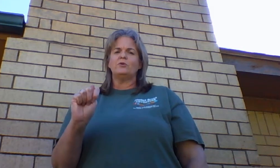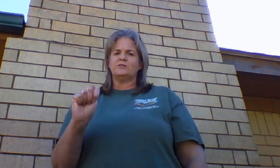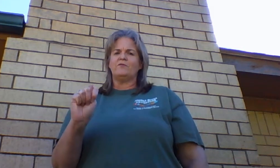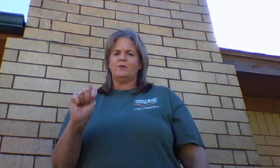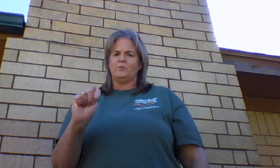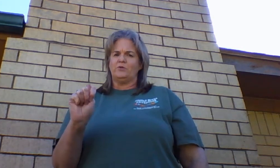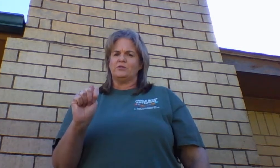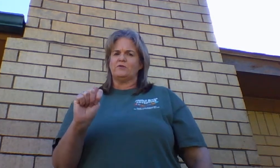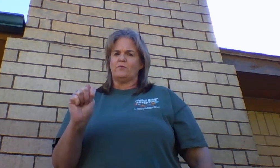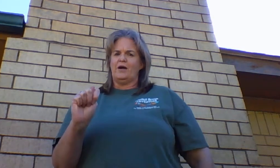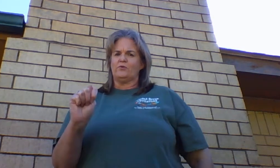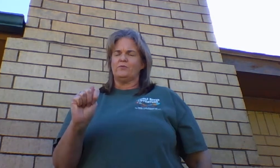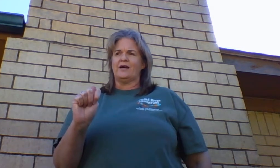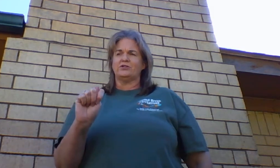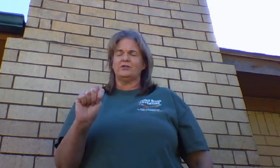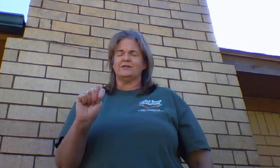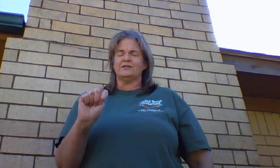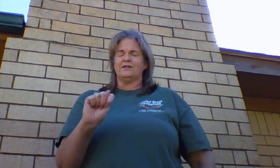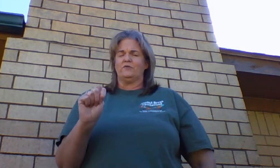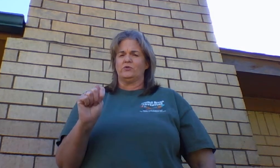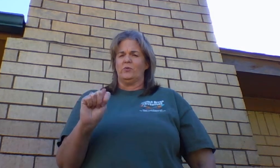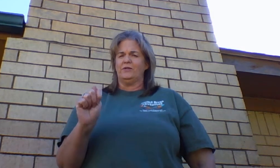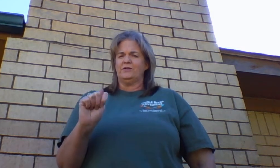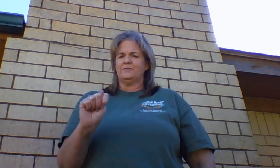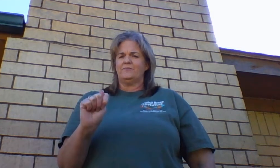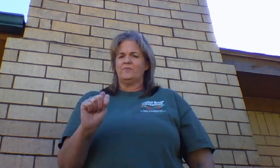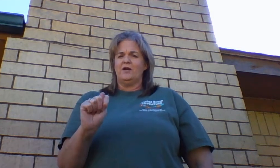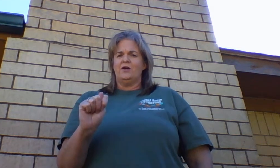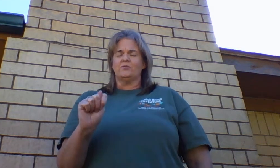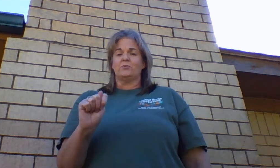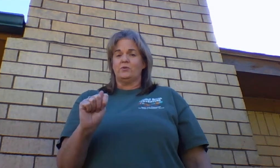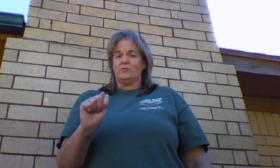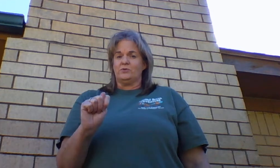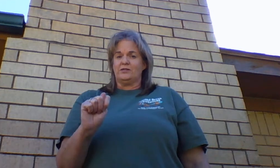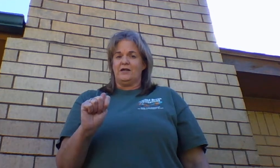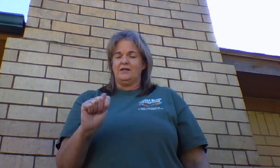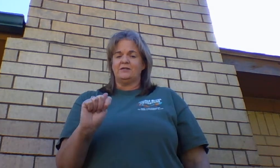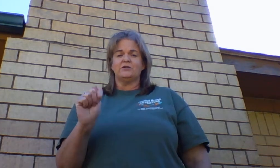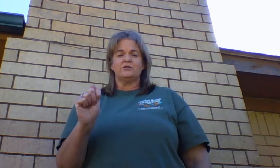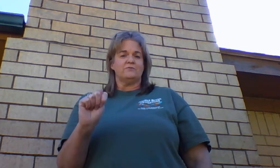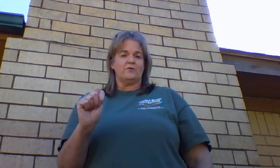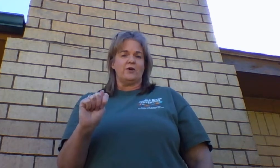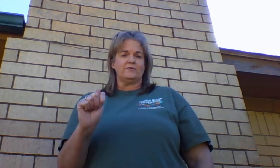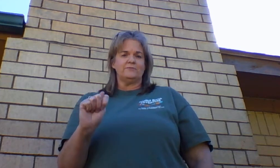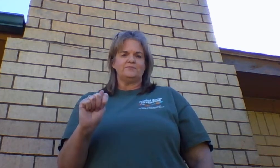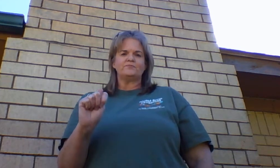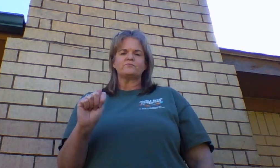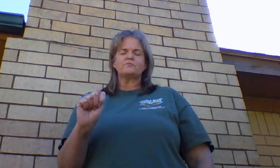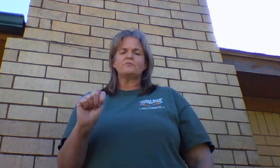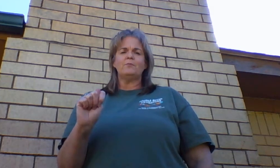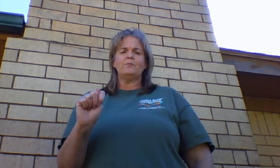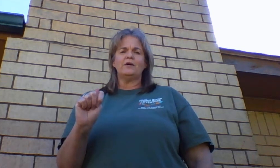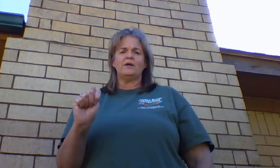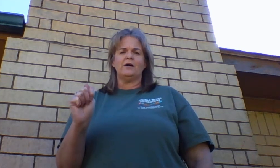deaf people use this for bathroom. It actually is the sign for toilet, which we don't usually say in English very often, but